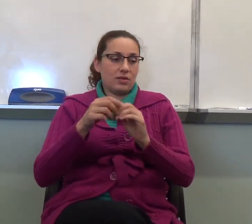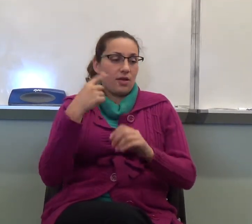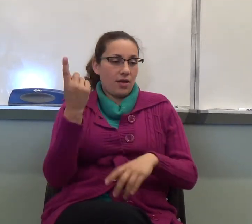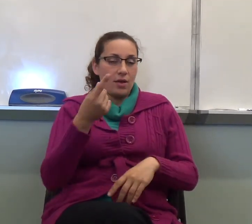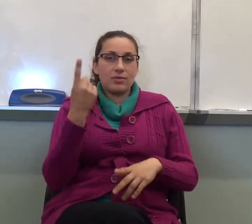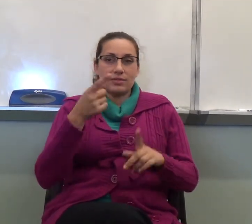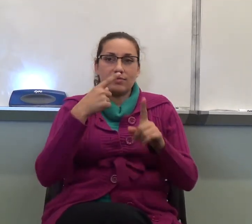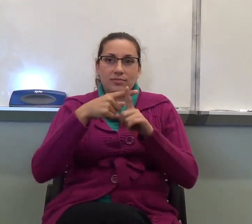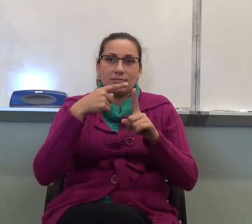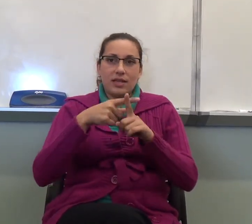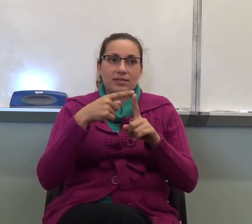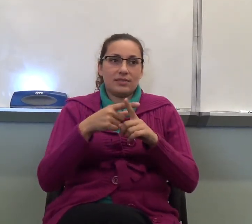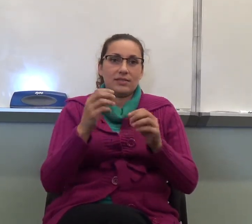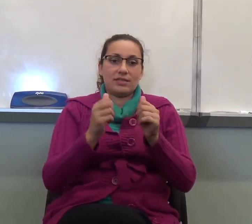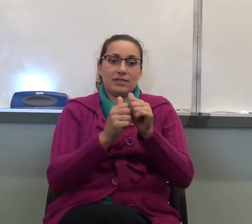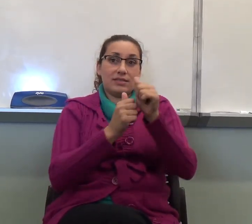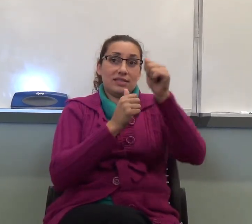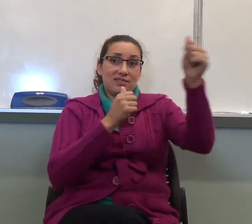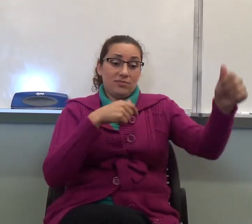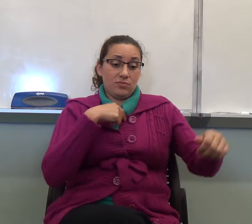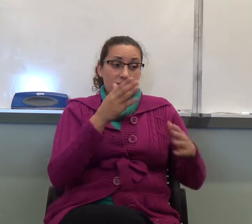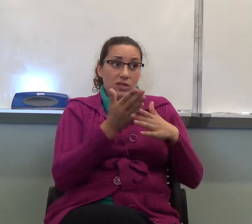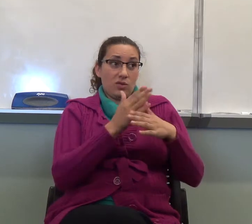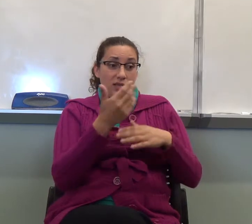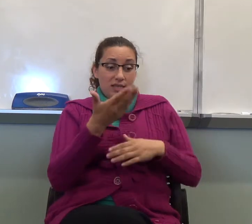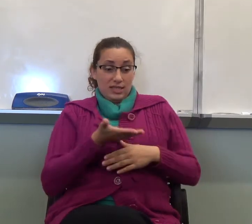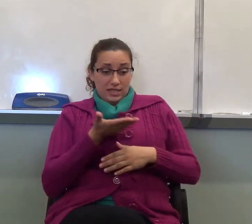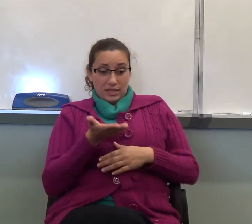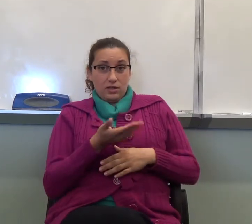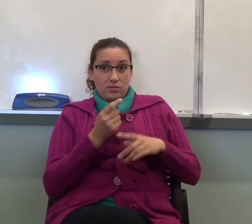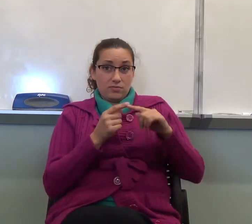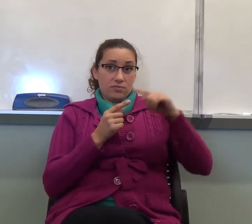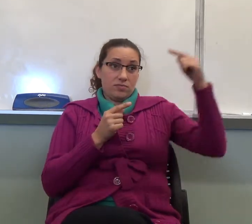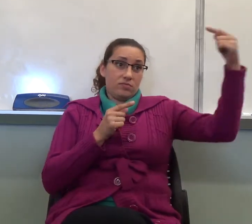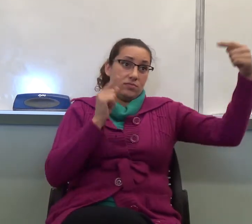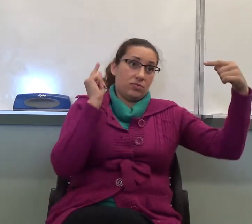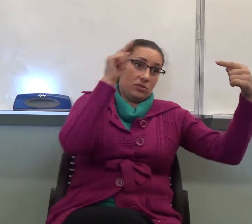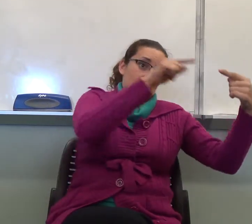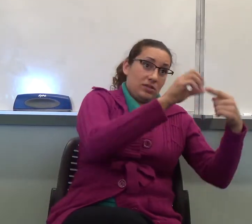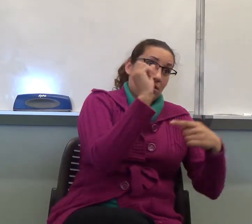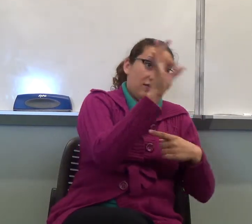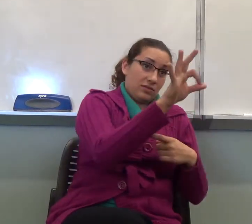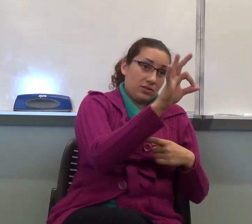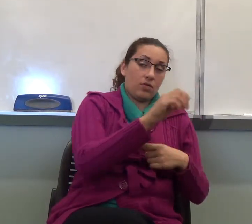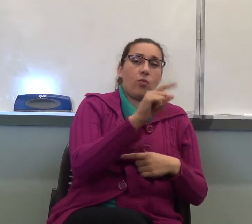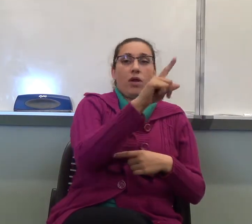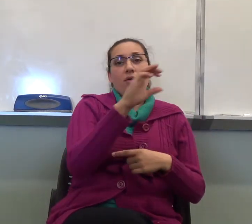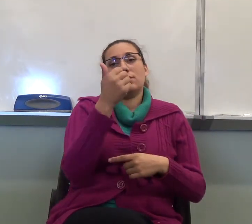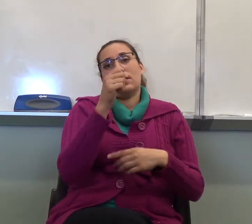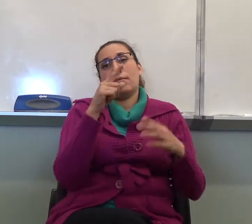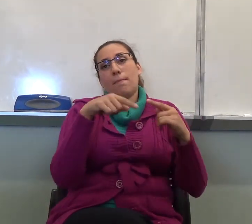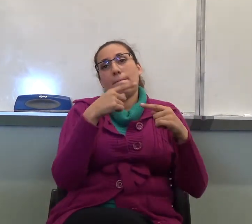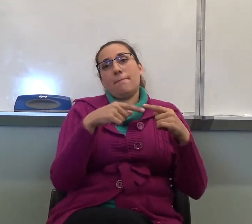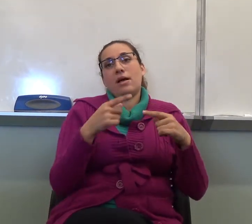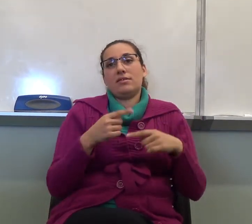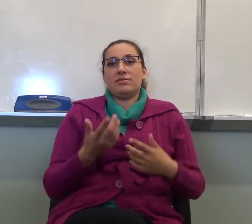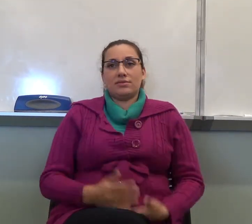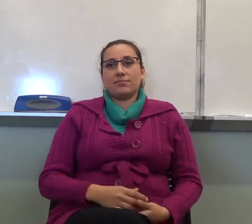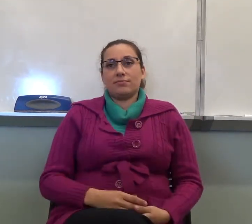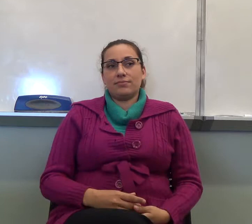The distance between here and San Francisco, 110 miles. The difference between San Francisco and here, 110 miles. Distance